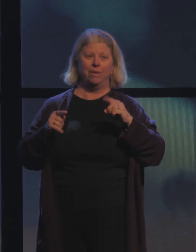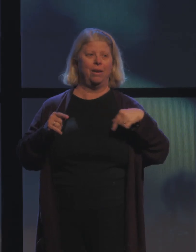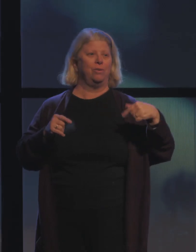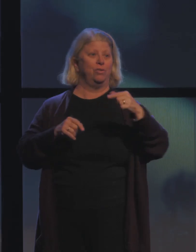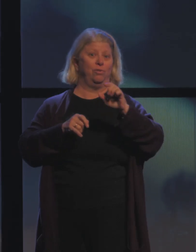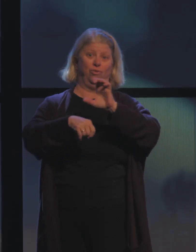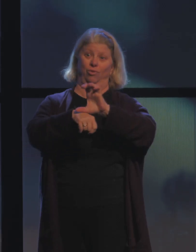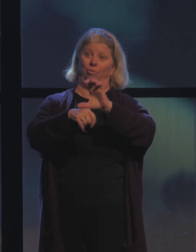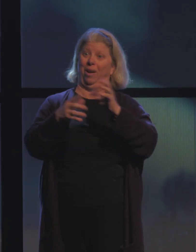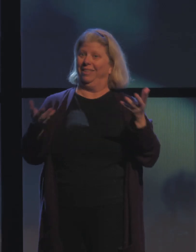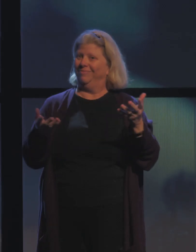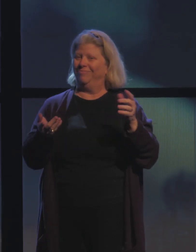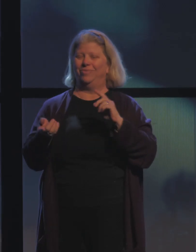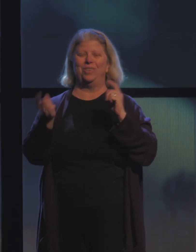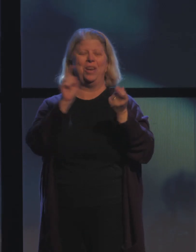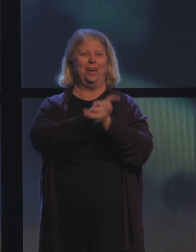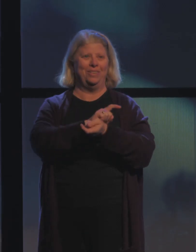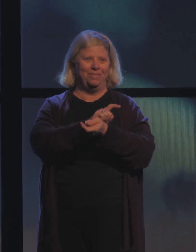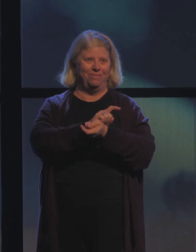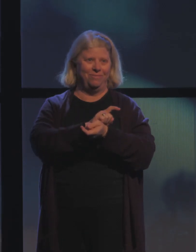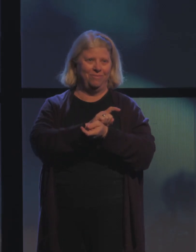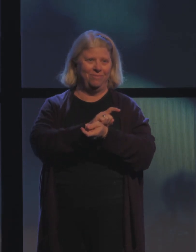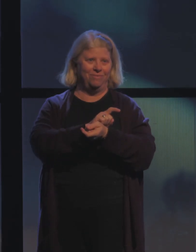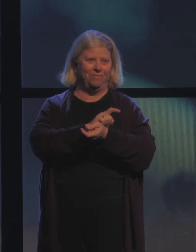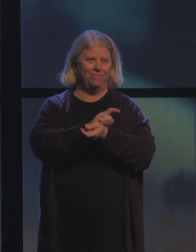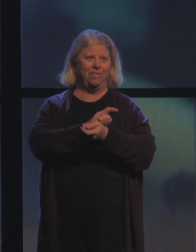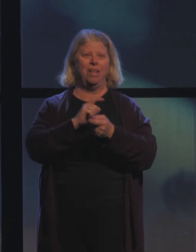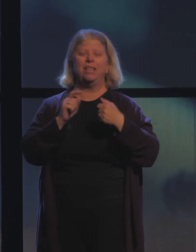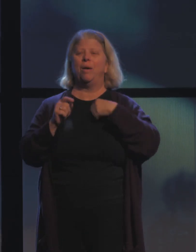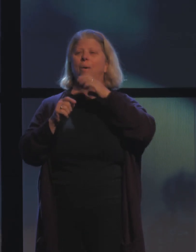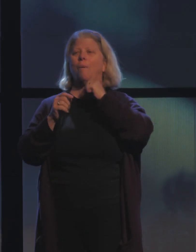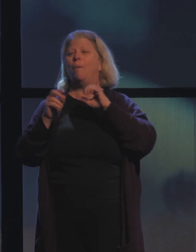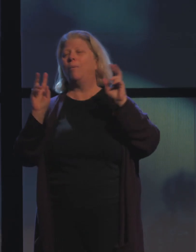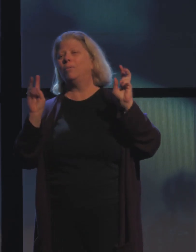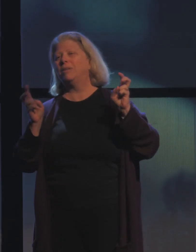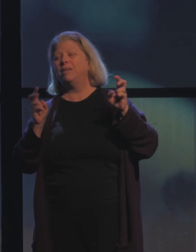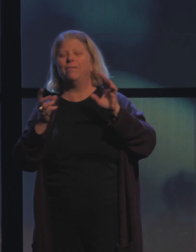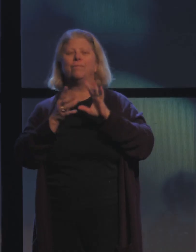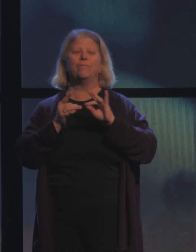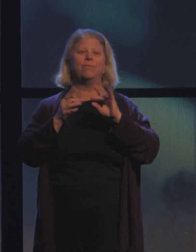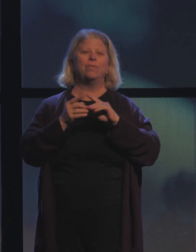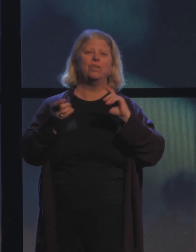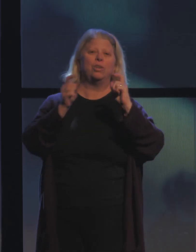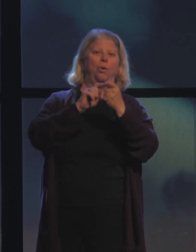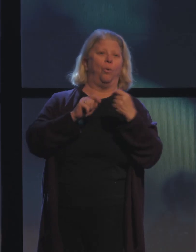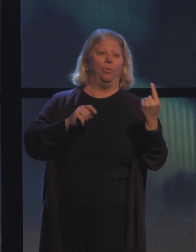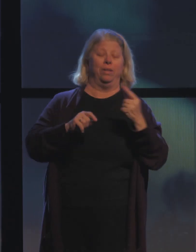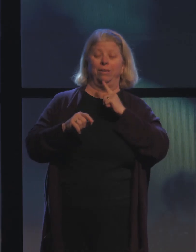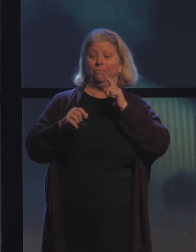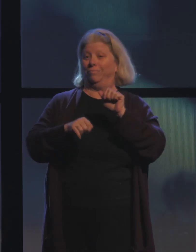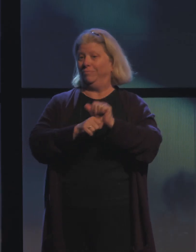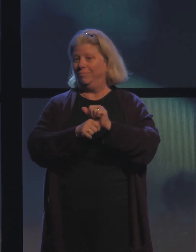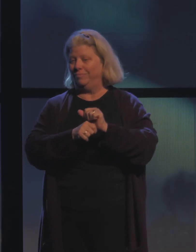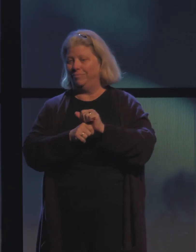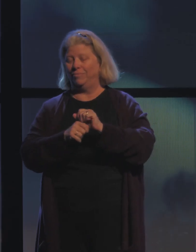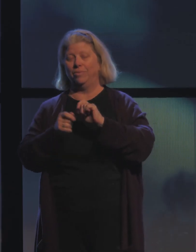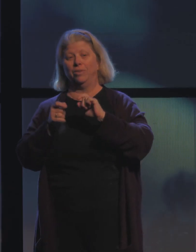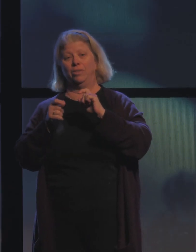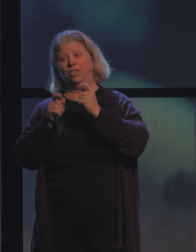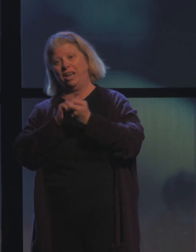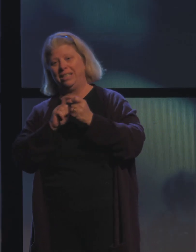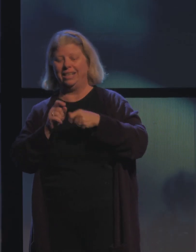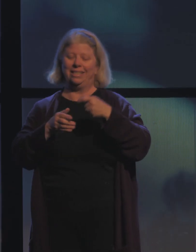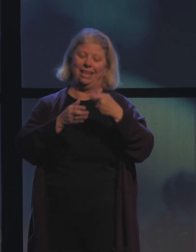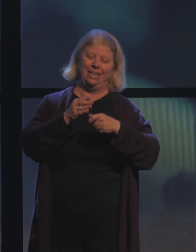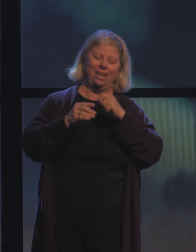is change. You know, there's that old saying, that phrase, change is the only certainty, change in taxes, but we don't